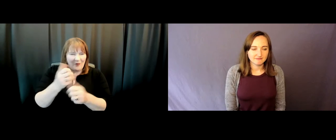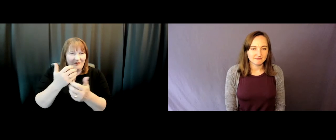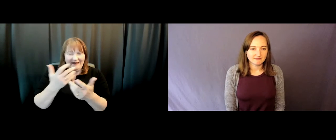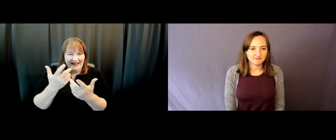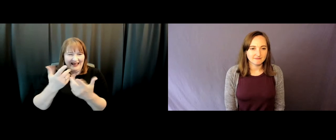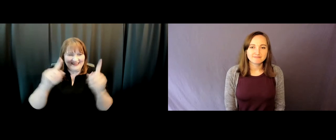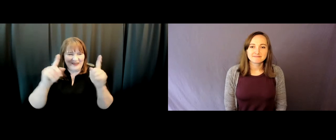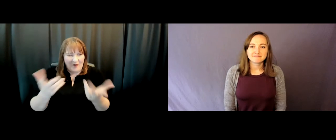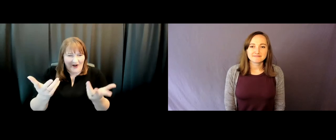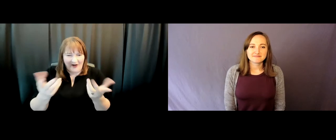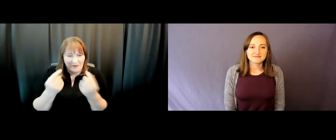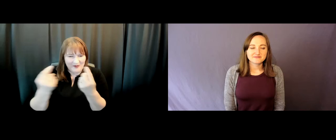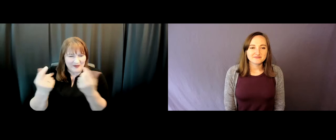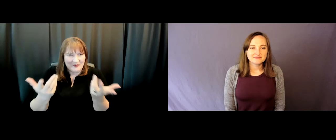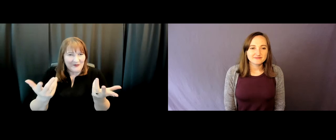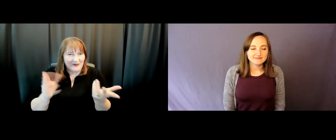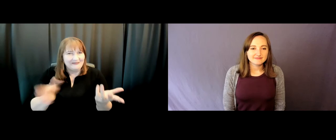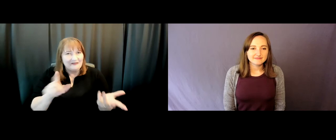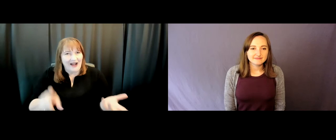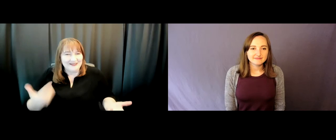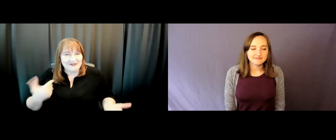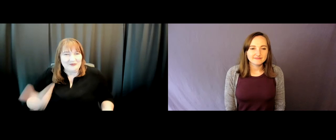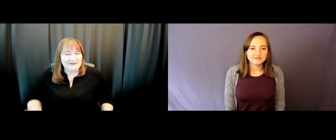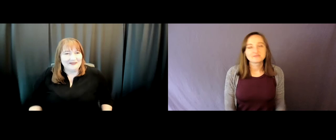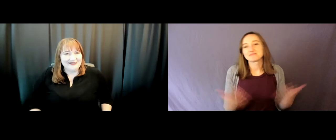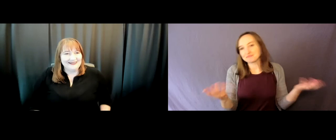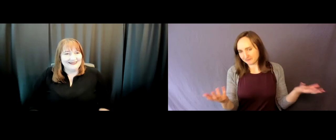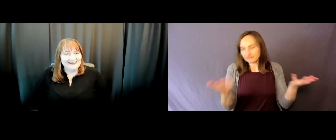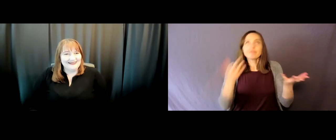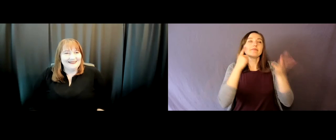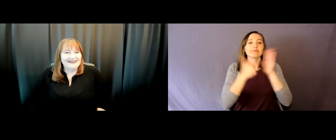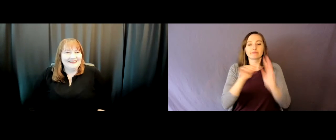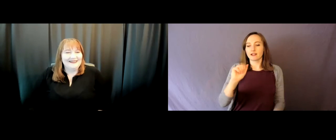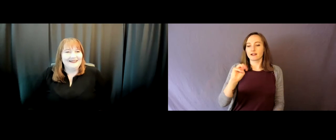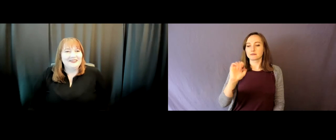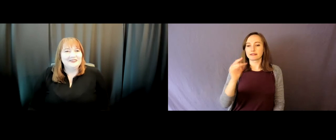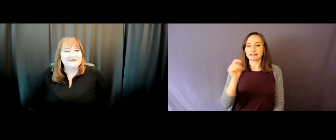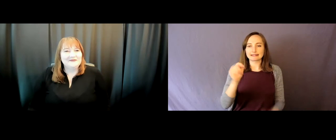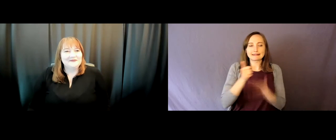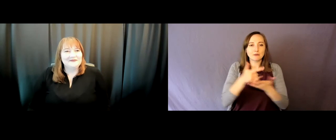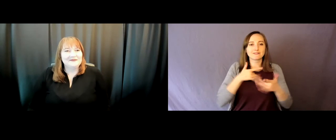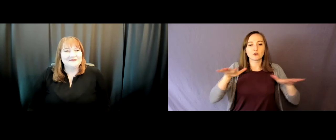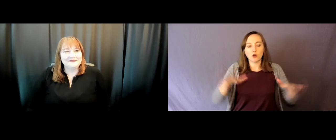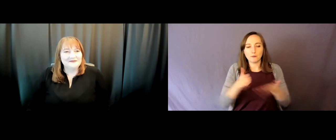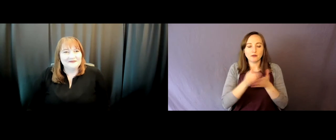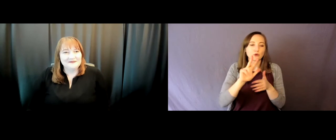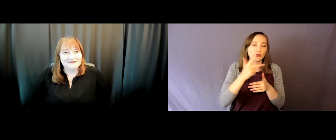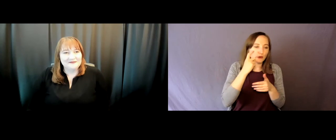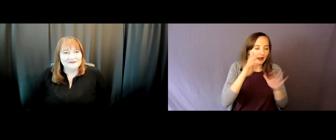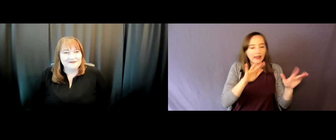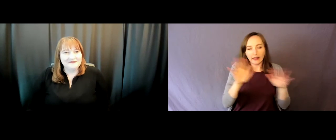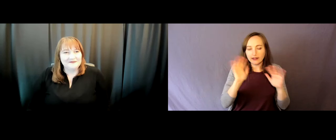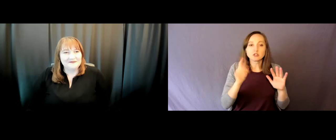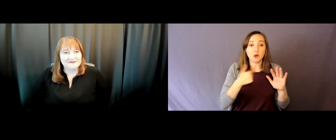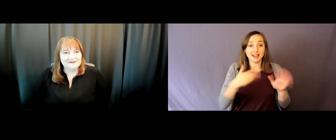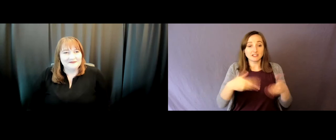asked. Well, you just so like the amethyst, like it's a great dating stone. It helps with your third eye construct. So I